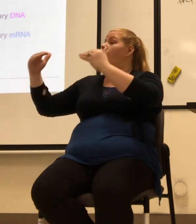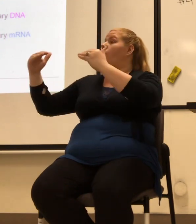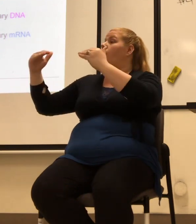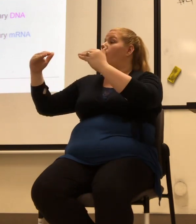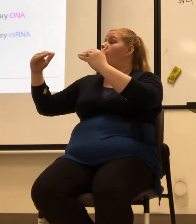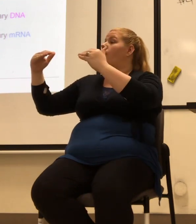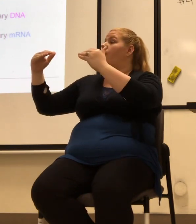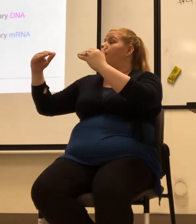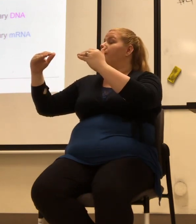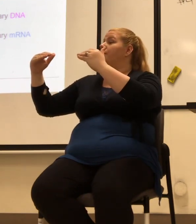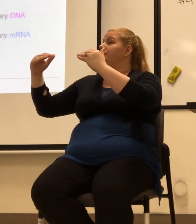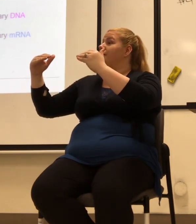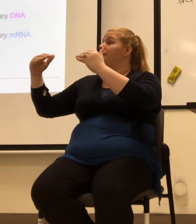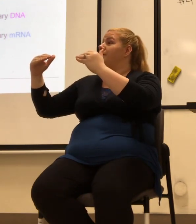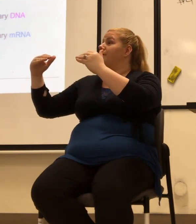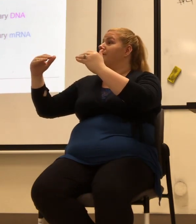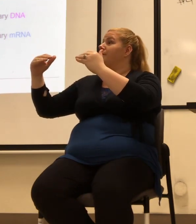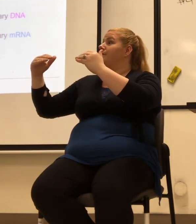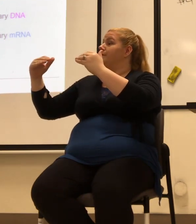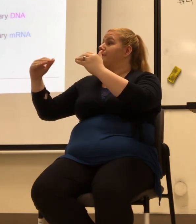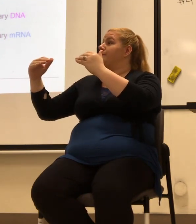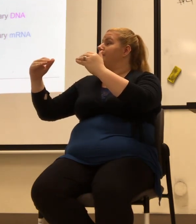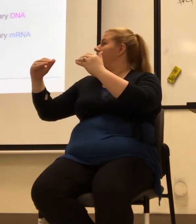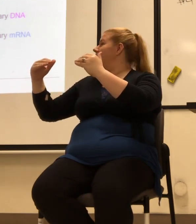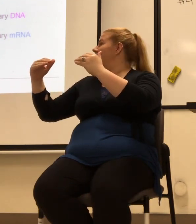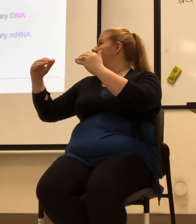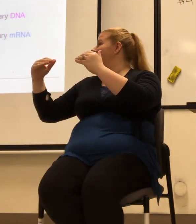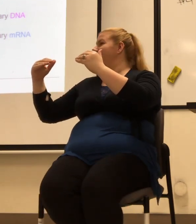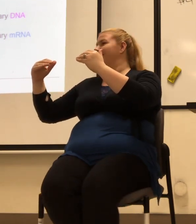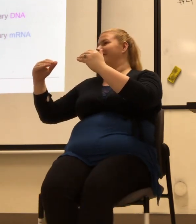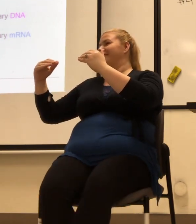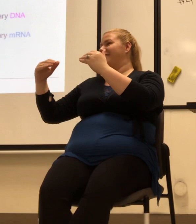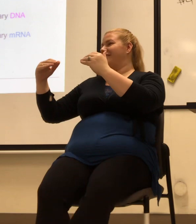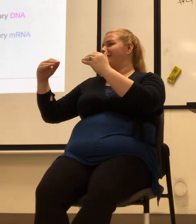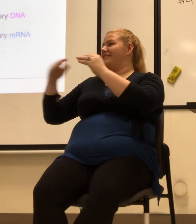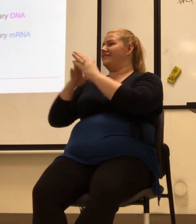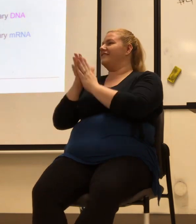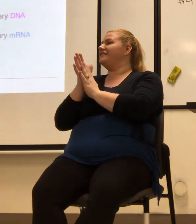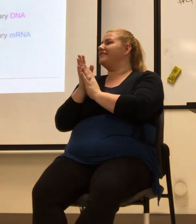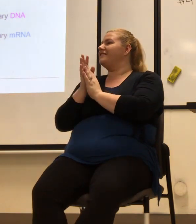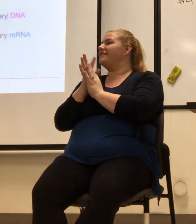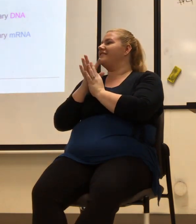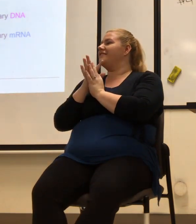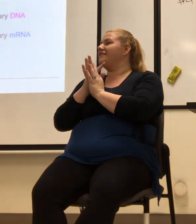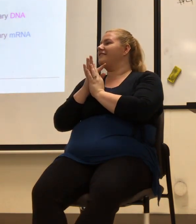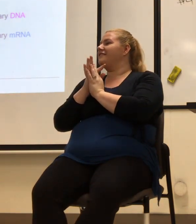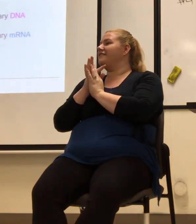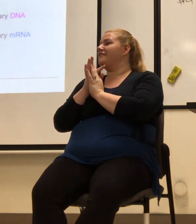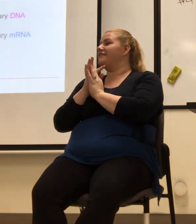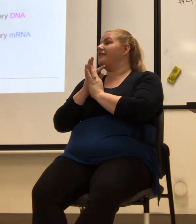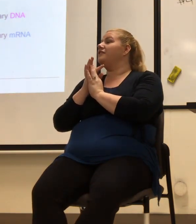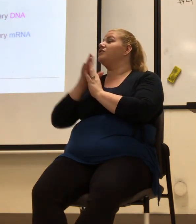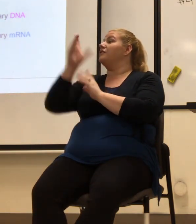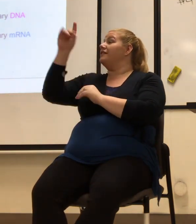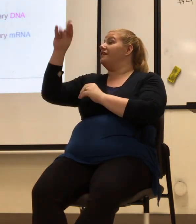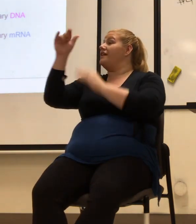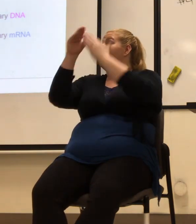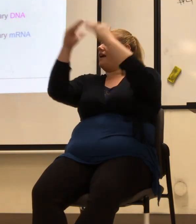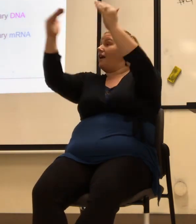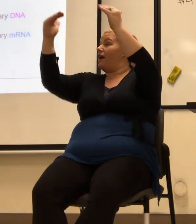And we do it in triplets because, well, you know, that's codons are triplets, and a triplet codes for one